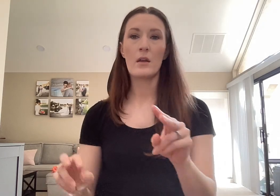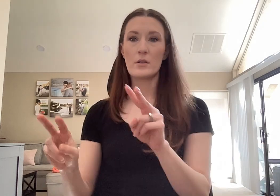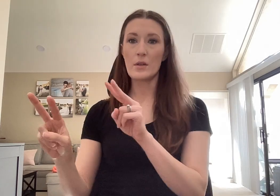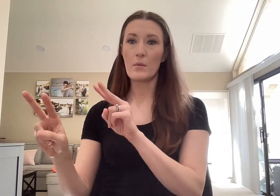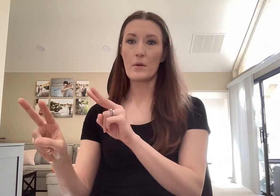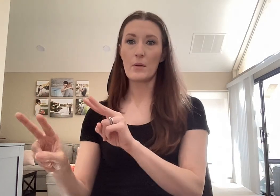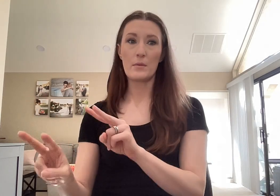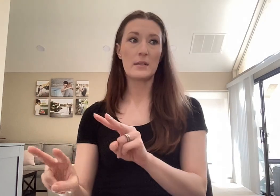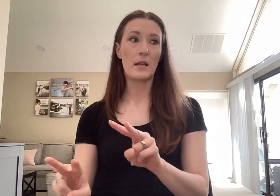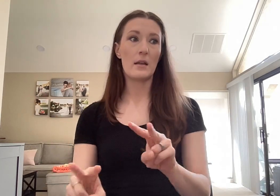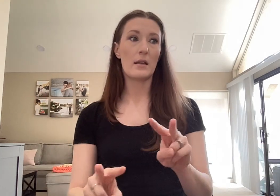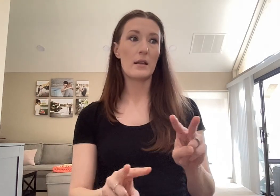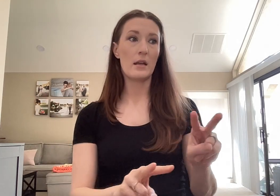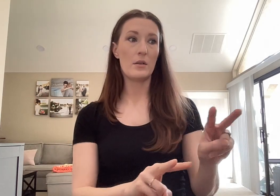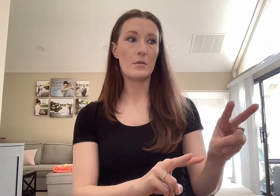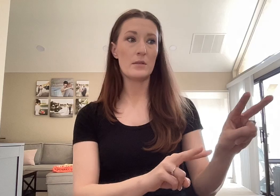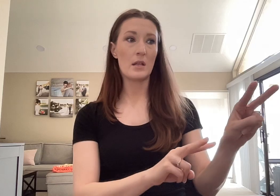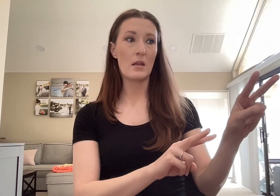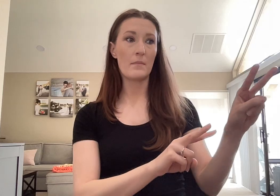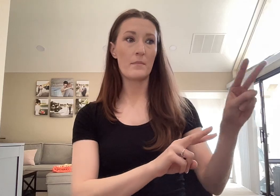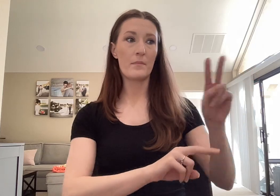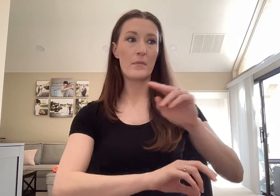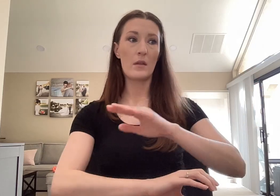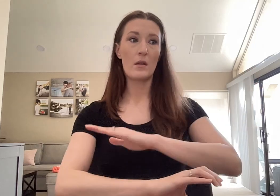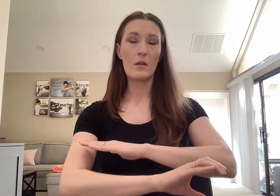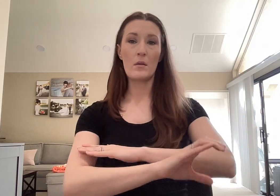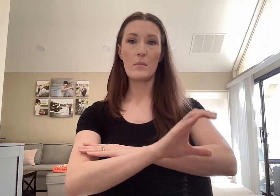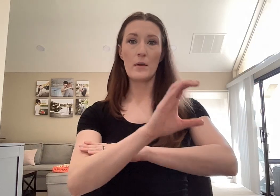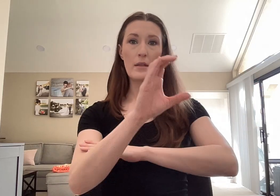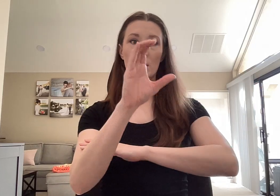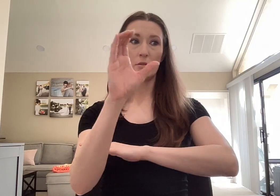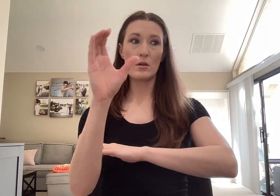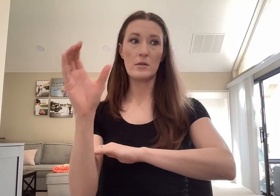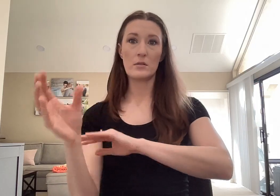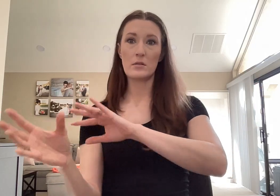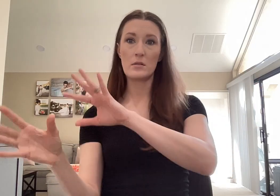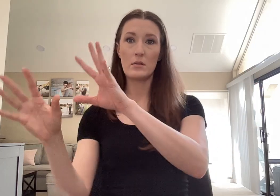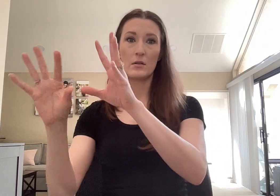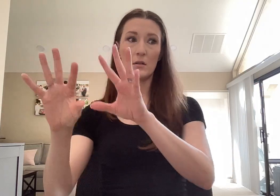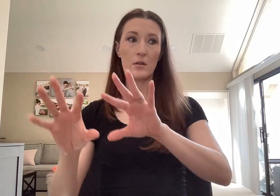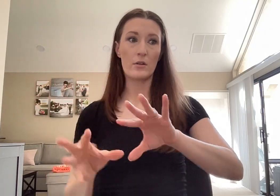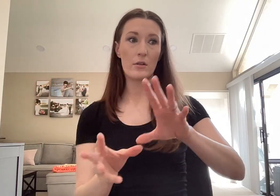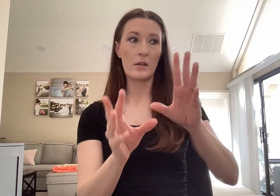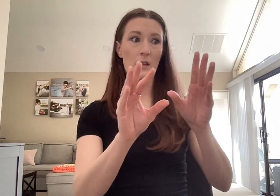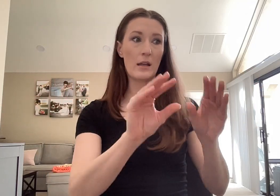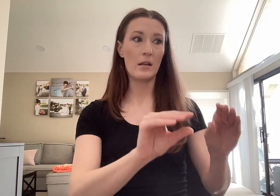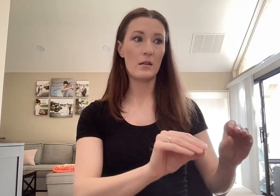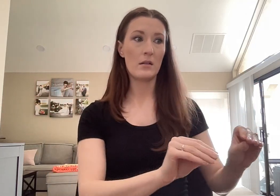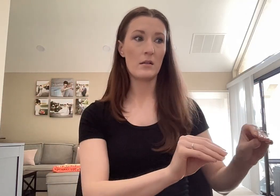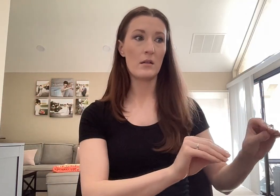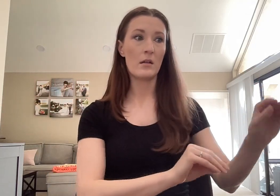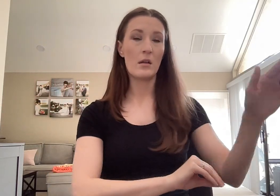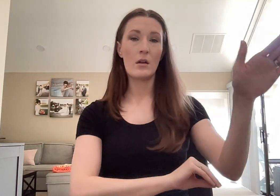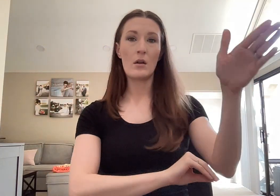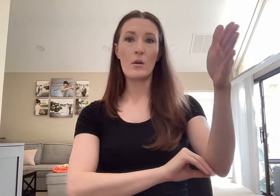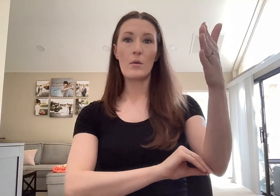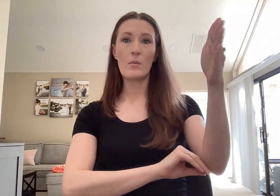So, say, can you see? By the dawn's early light, what